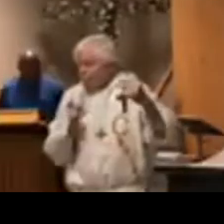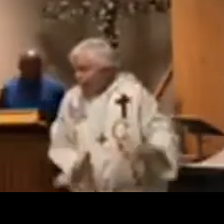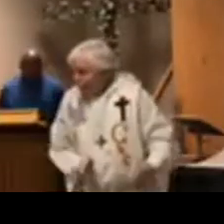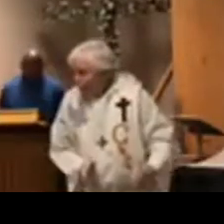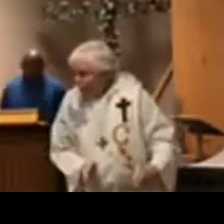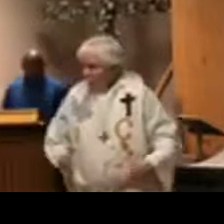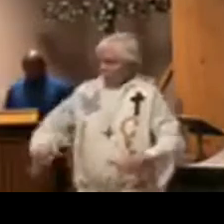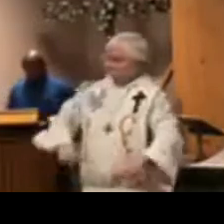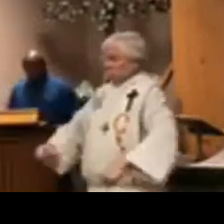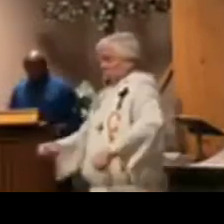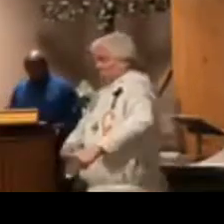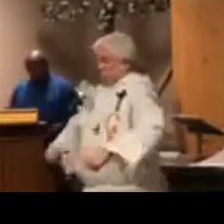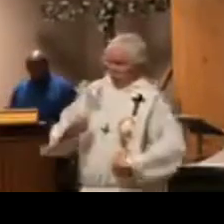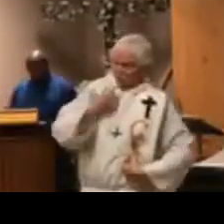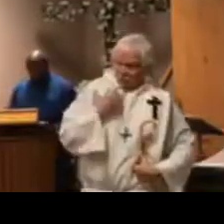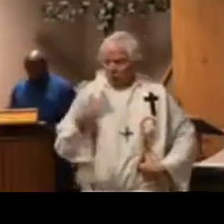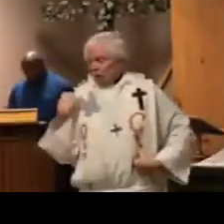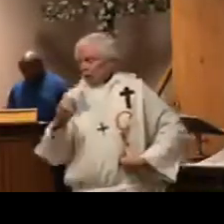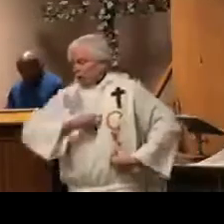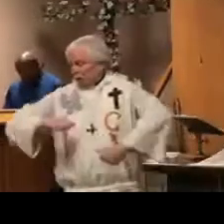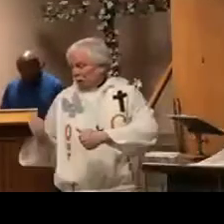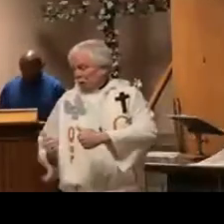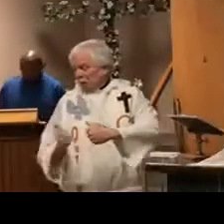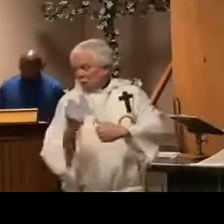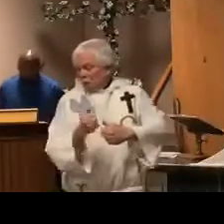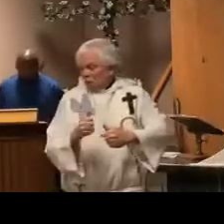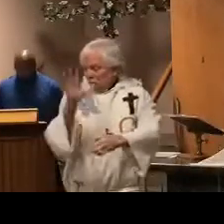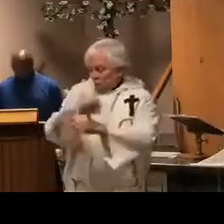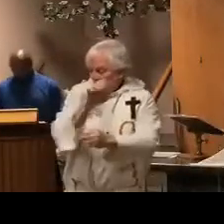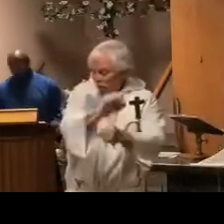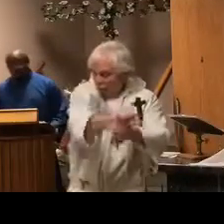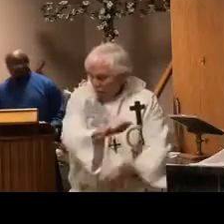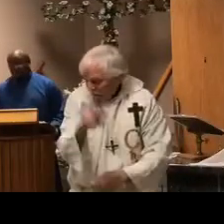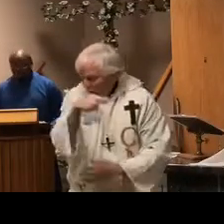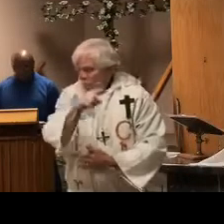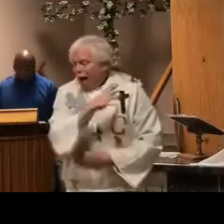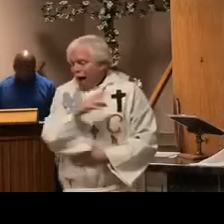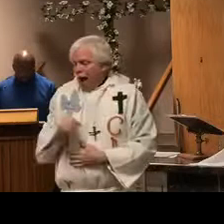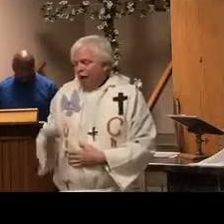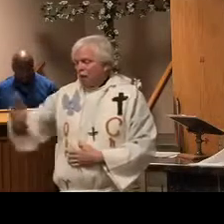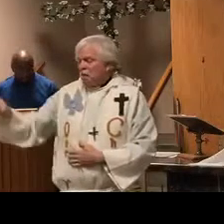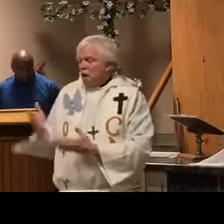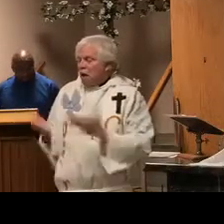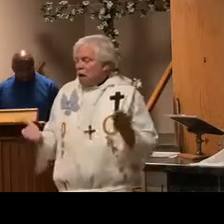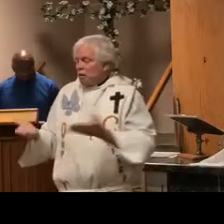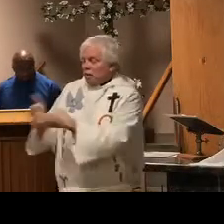That enemy boasted, saying, we can chase and we can catch them, and then we can divide their